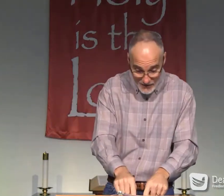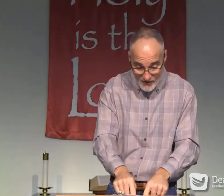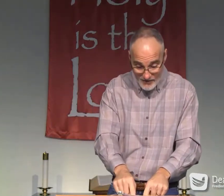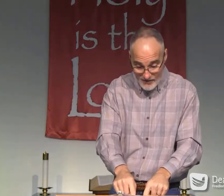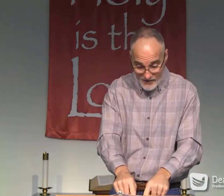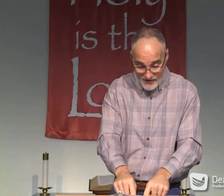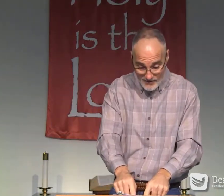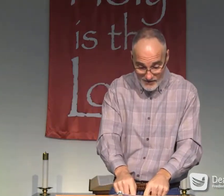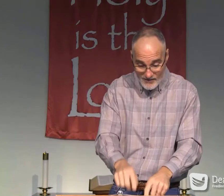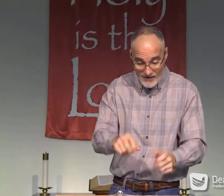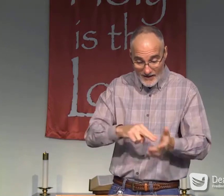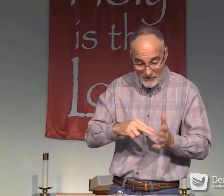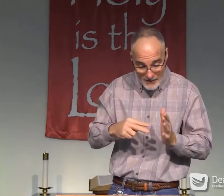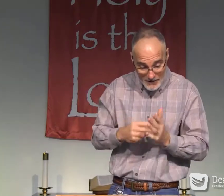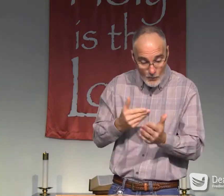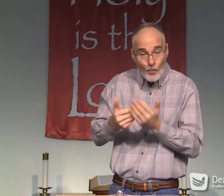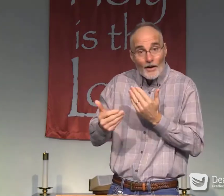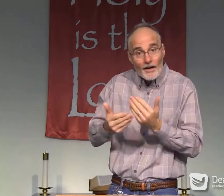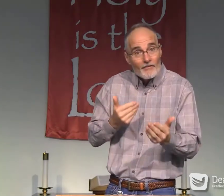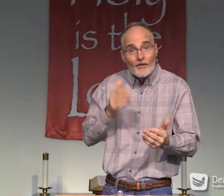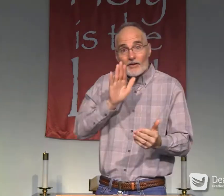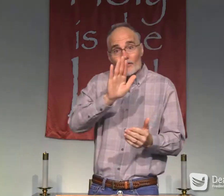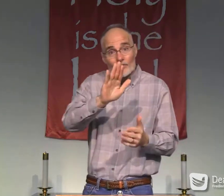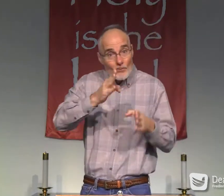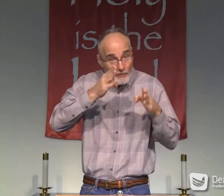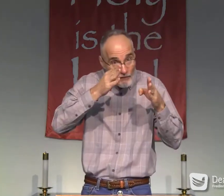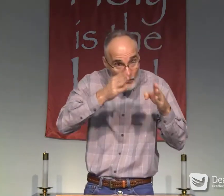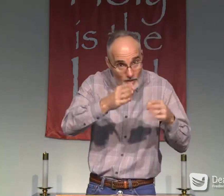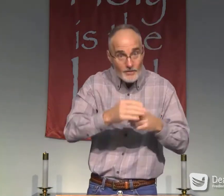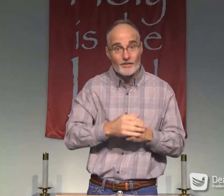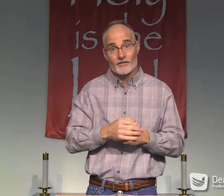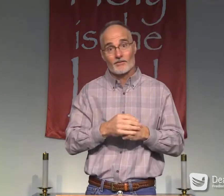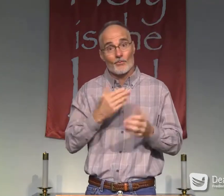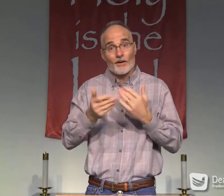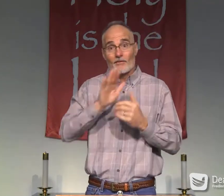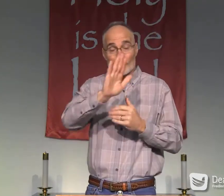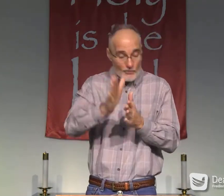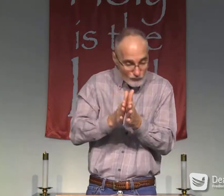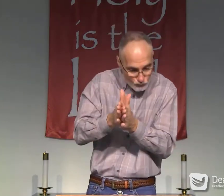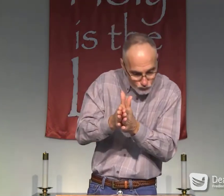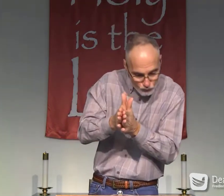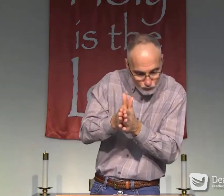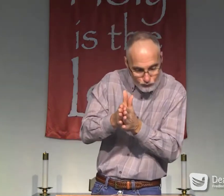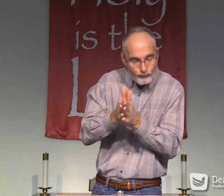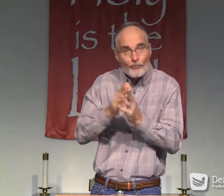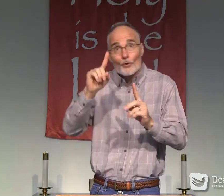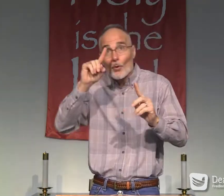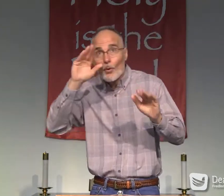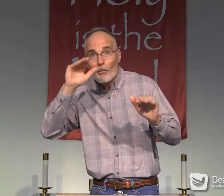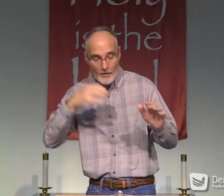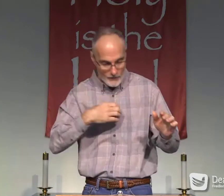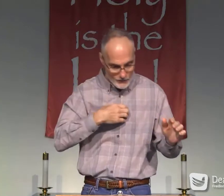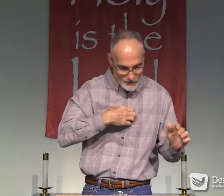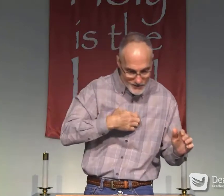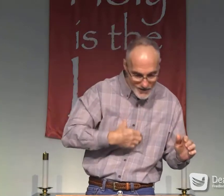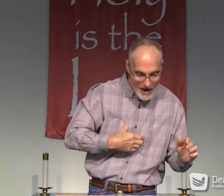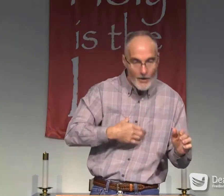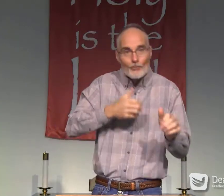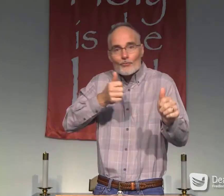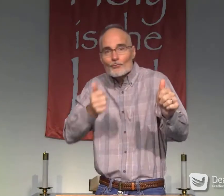But the Greek word there actually means whatever your focus is, whatever